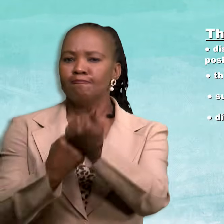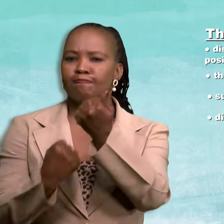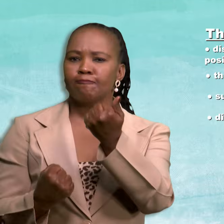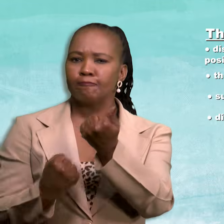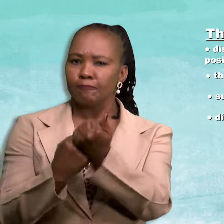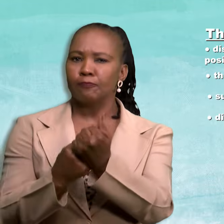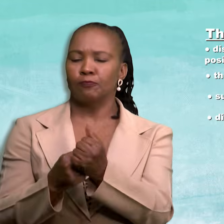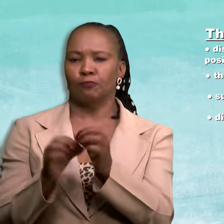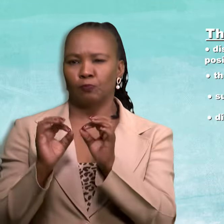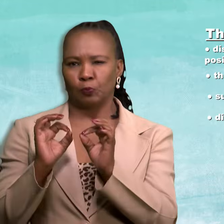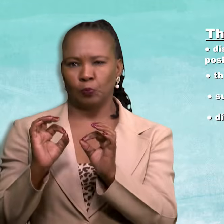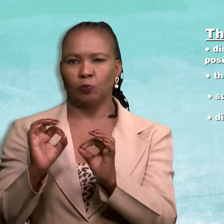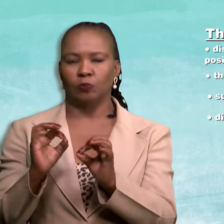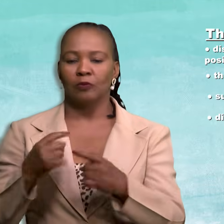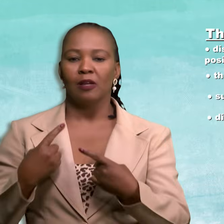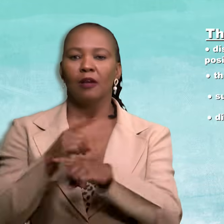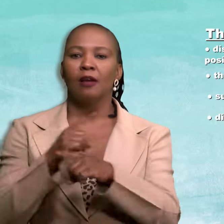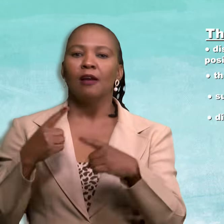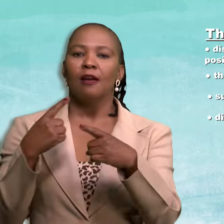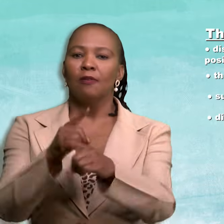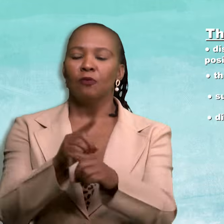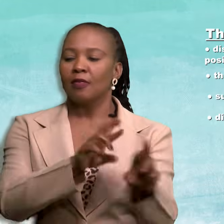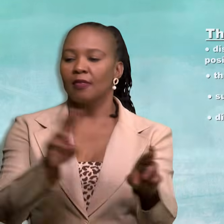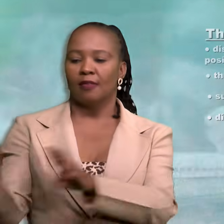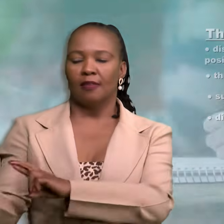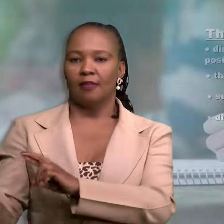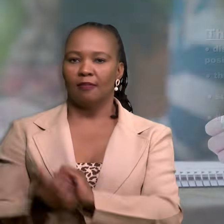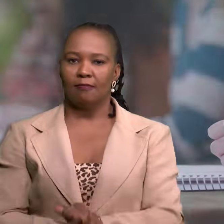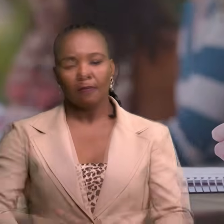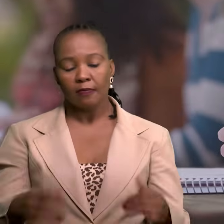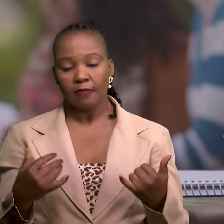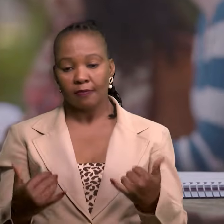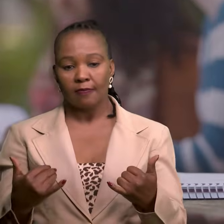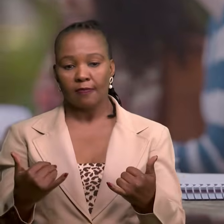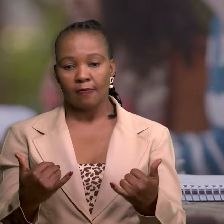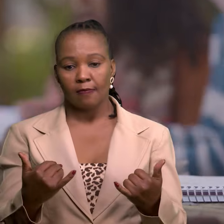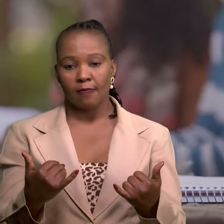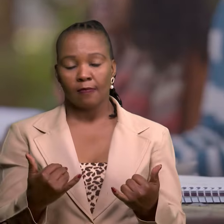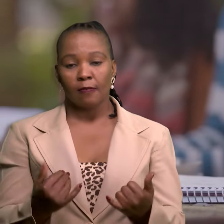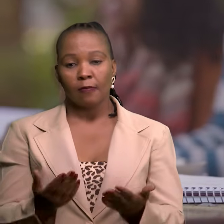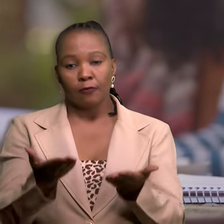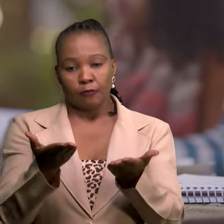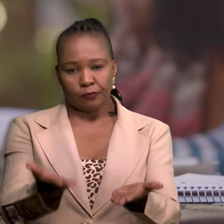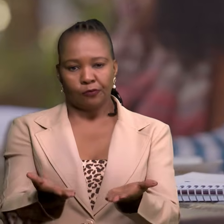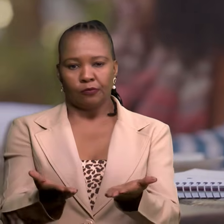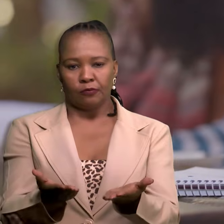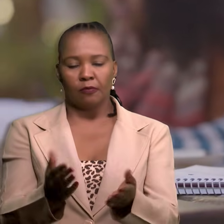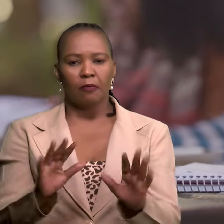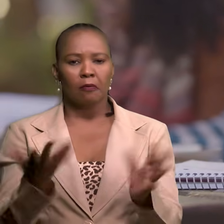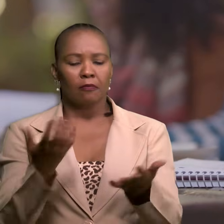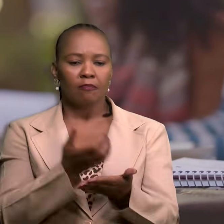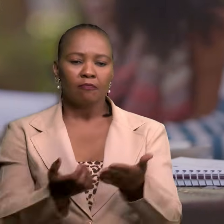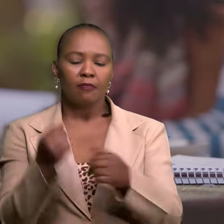with substantiating arguments with references. Now, I will show you how essays are